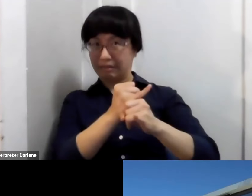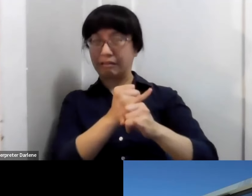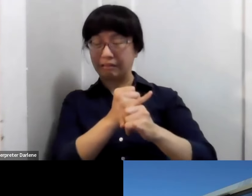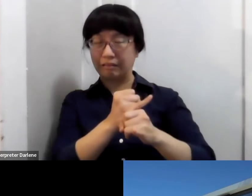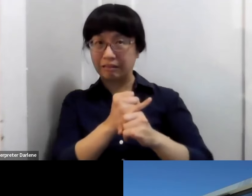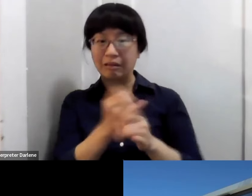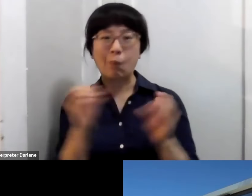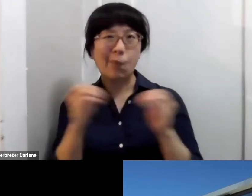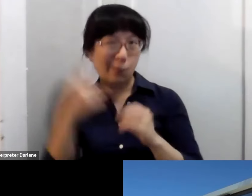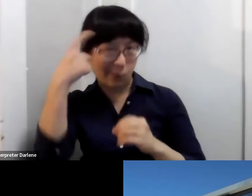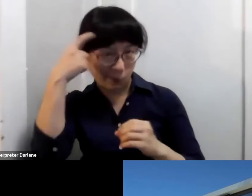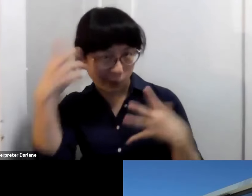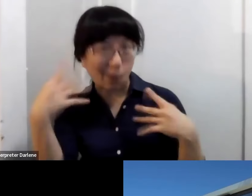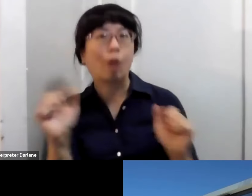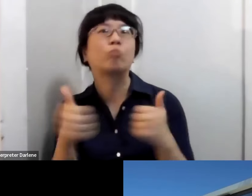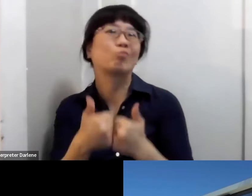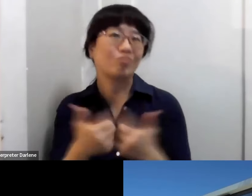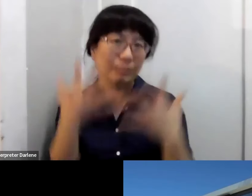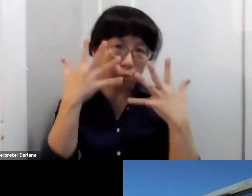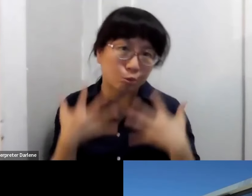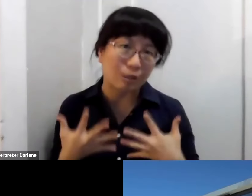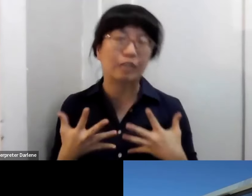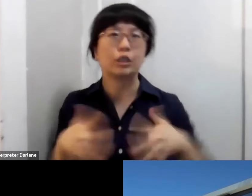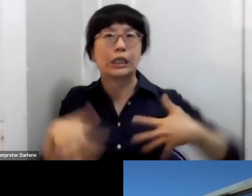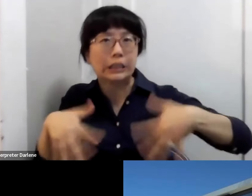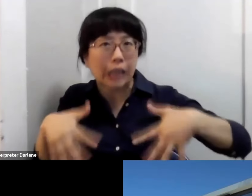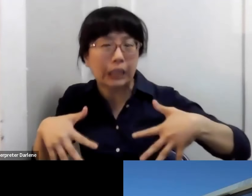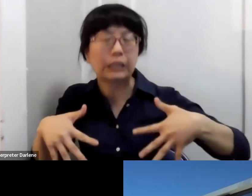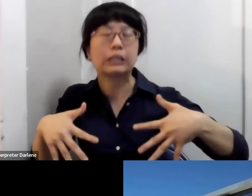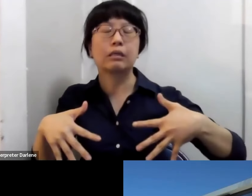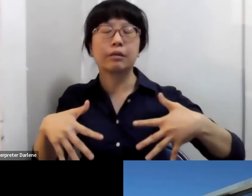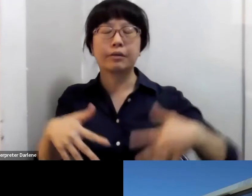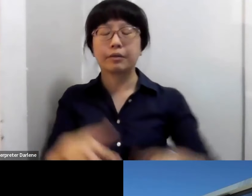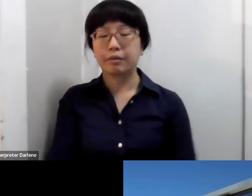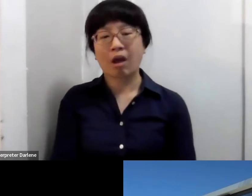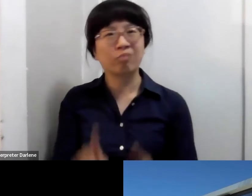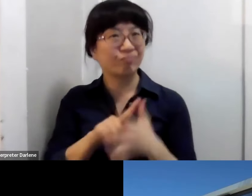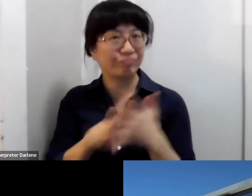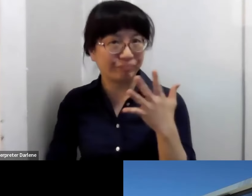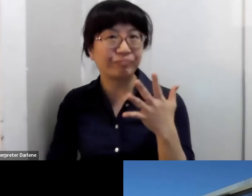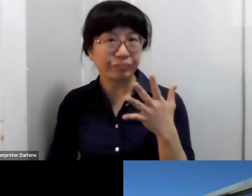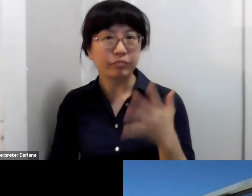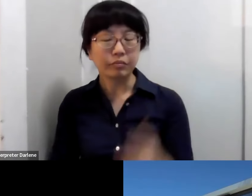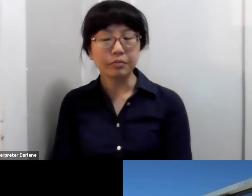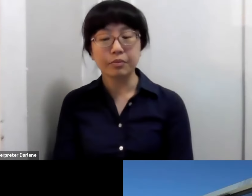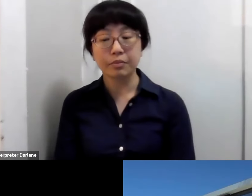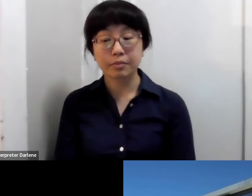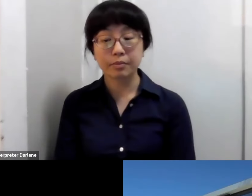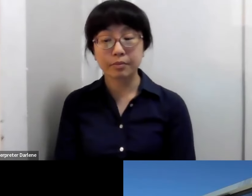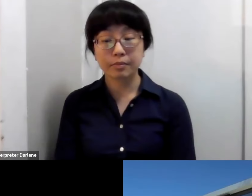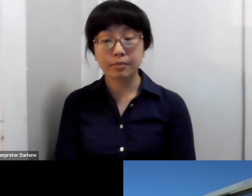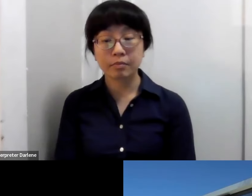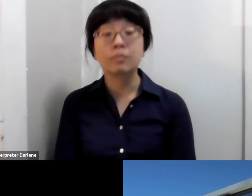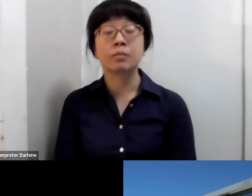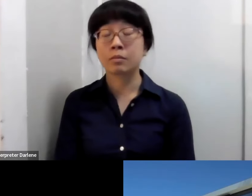lot more mental health challenges with depression and anxiety and all of those sorts of things. So some of the feedback we've